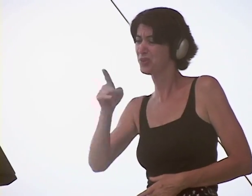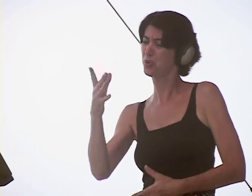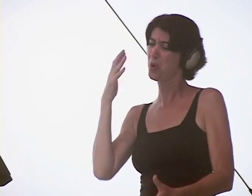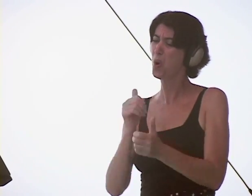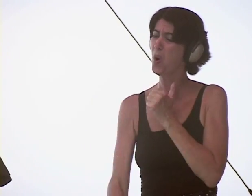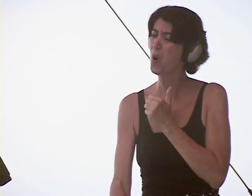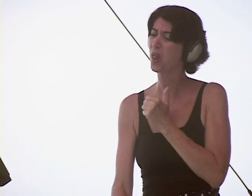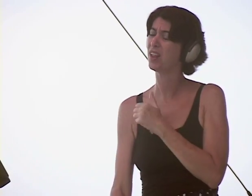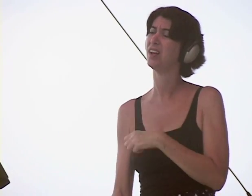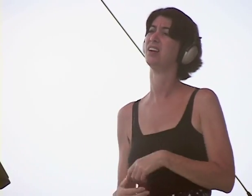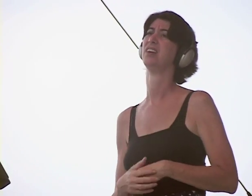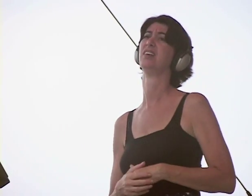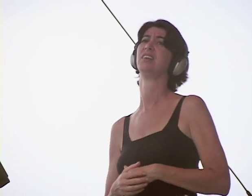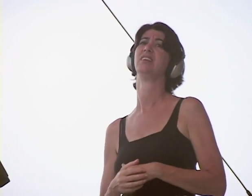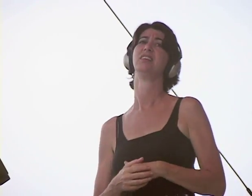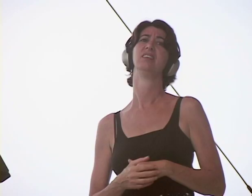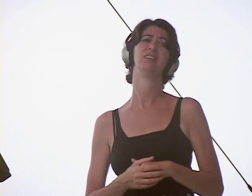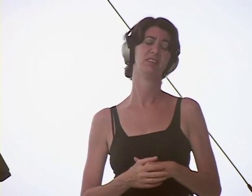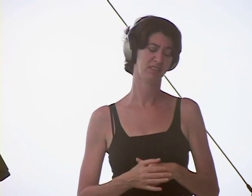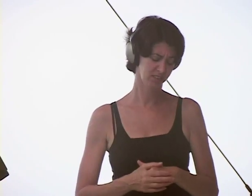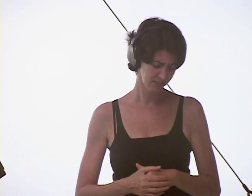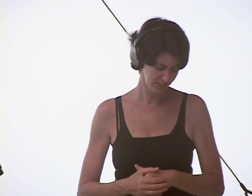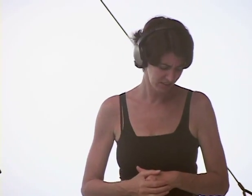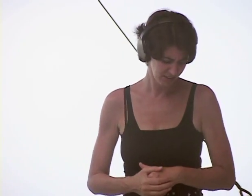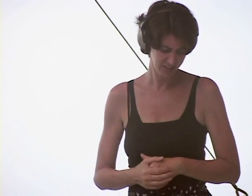so cruel?